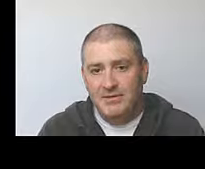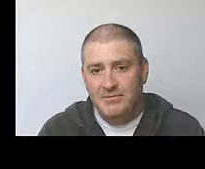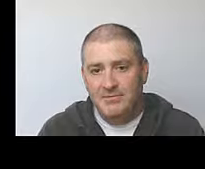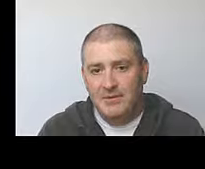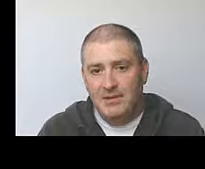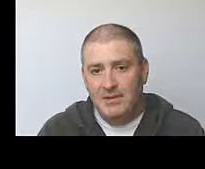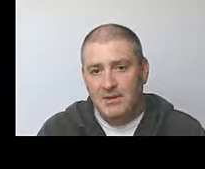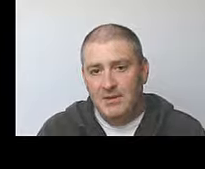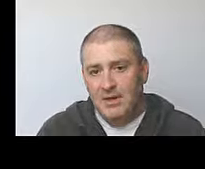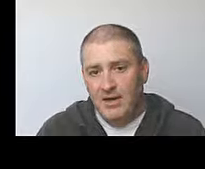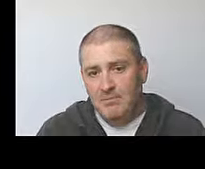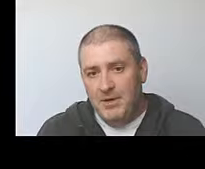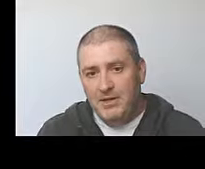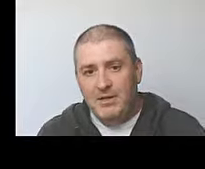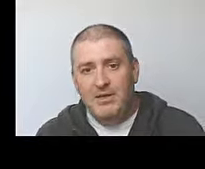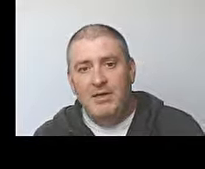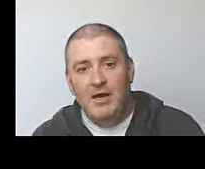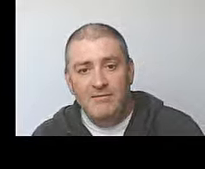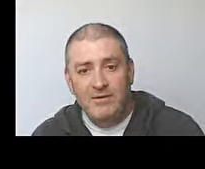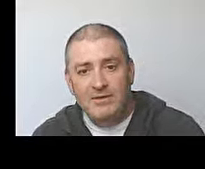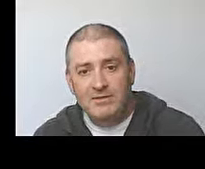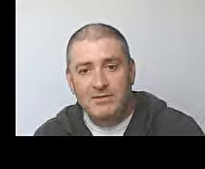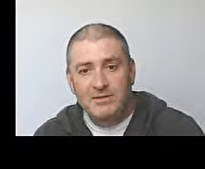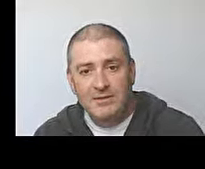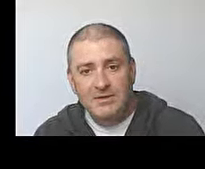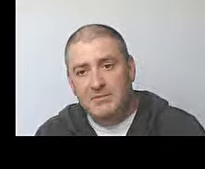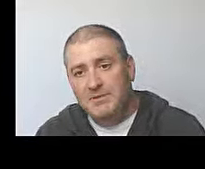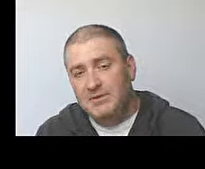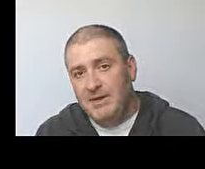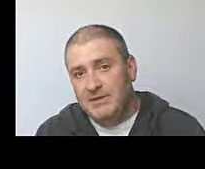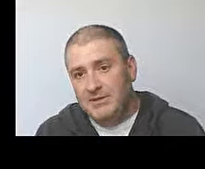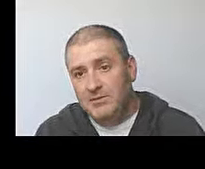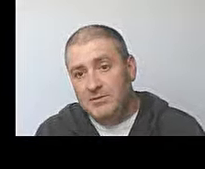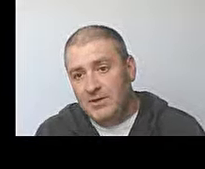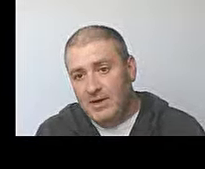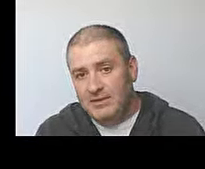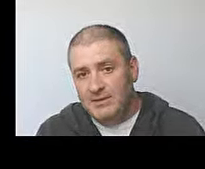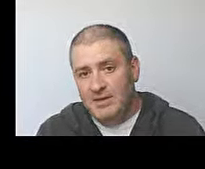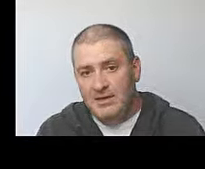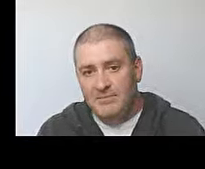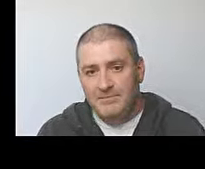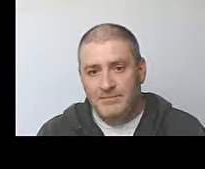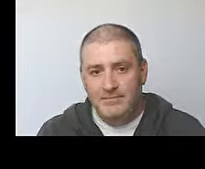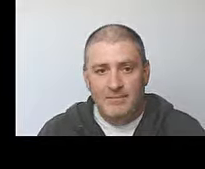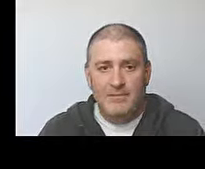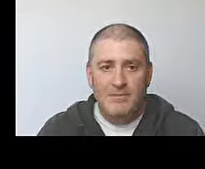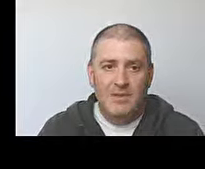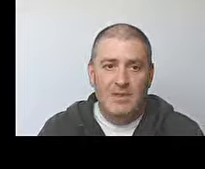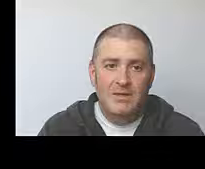EA, and Belly Alvarez, Accessibility Manager, also at EA.